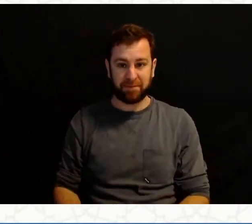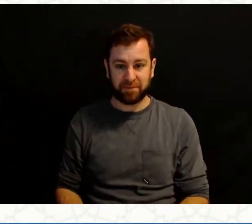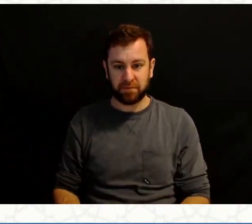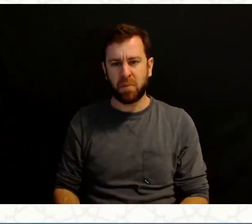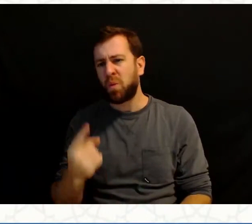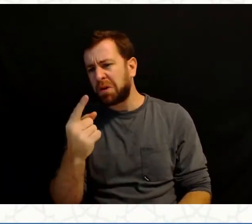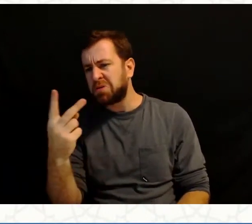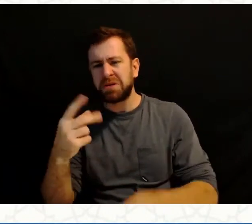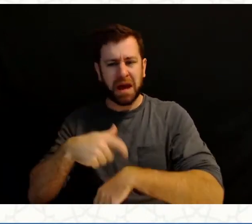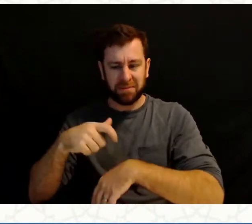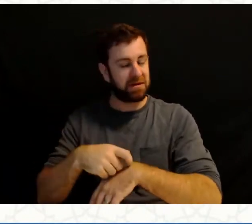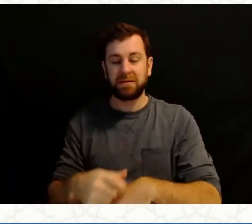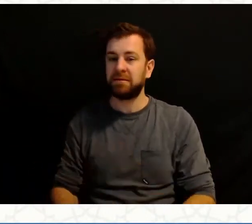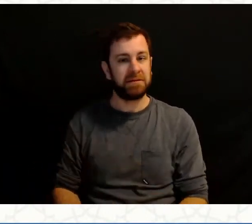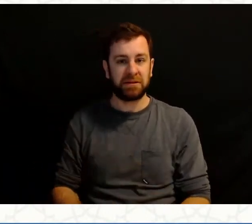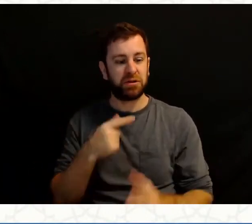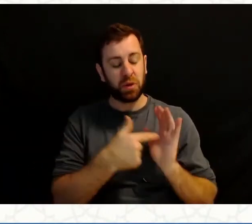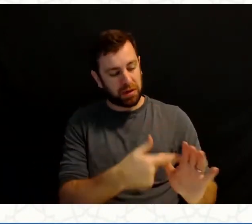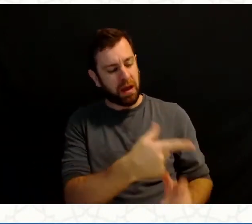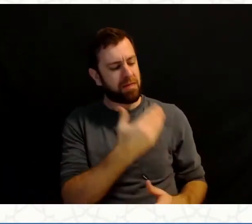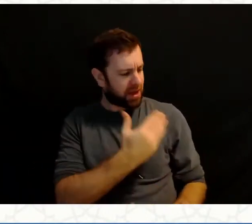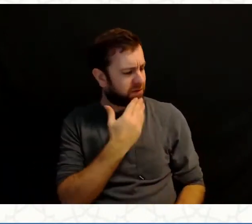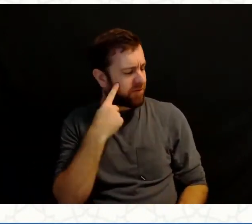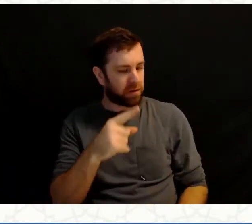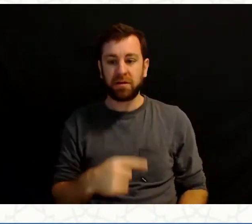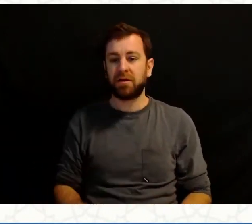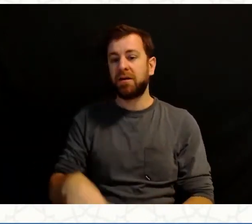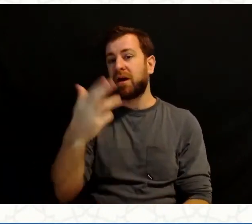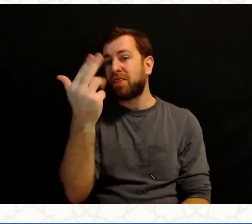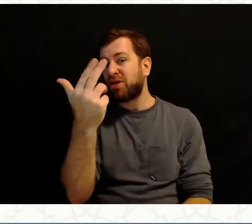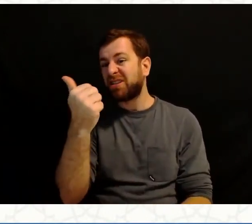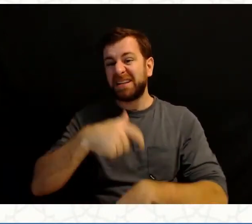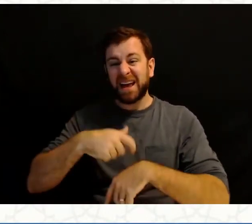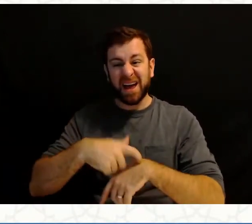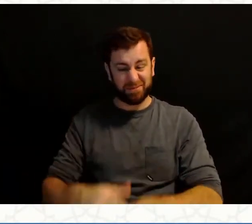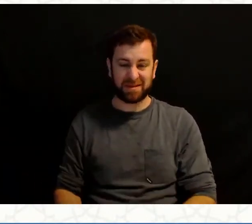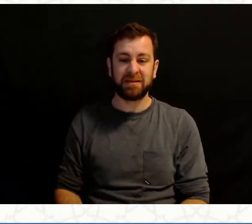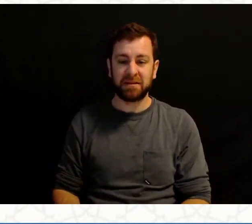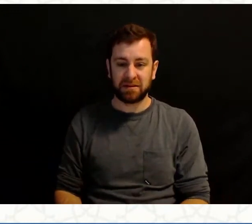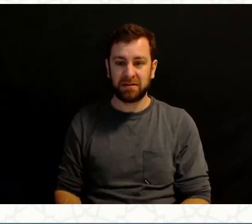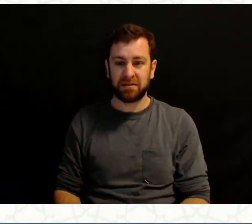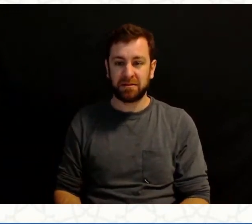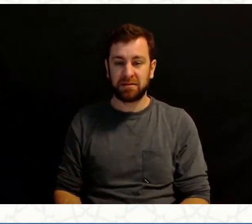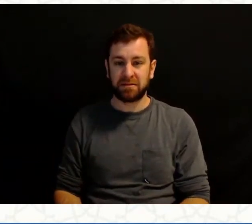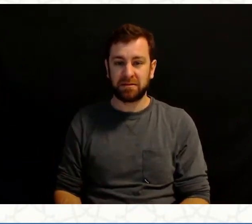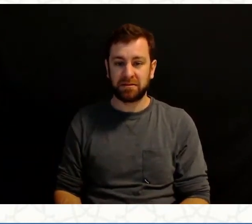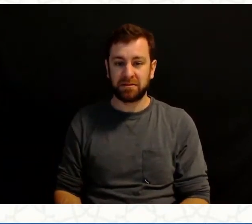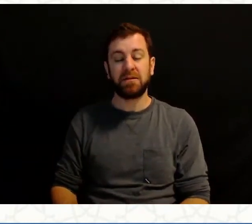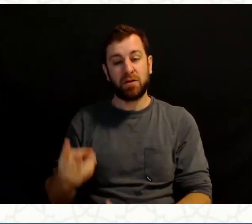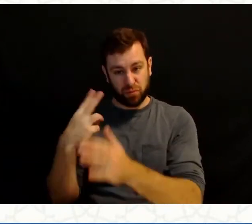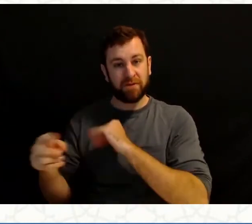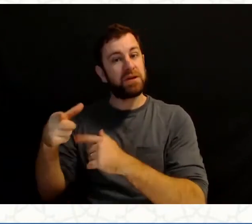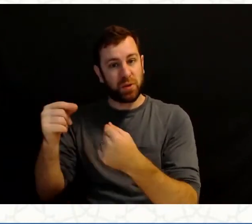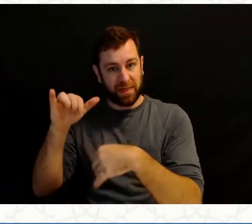two times just to, you know, just to show that he appreciates the guy. But 13 times, the Prophet alayhi salatu wasalam did